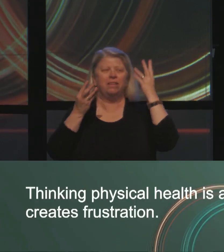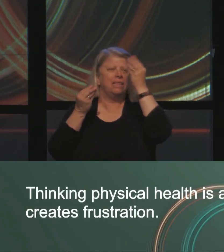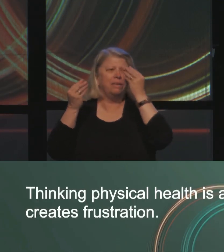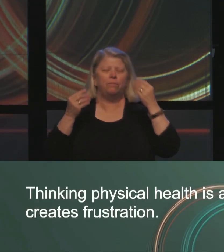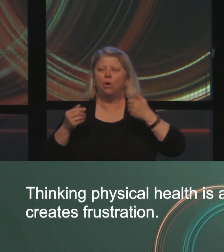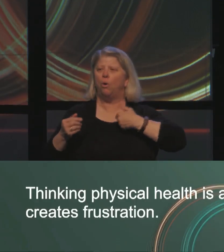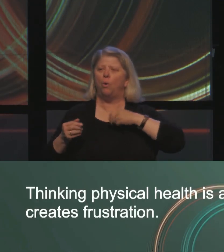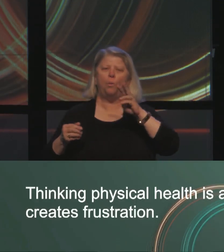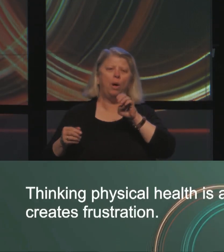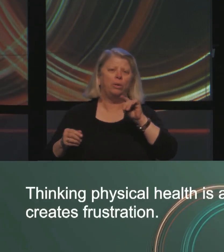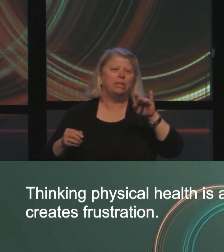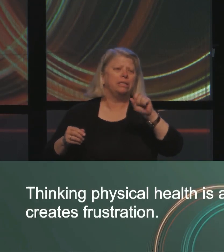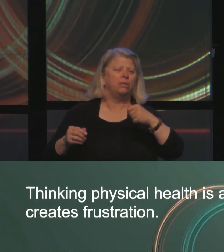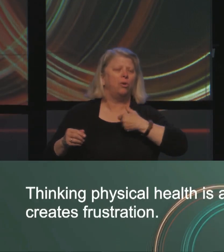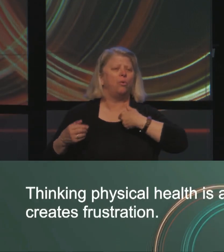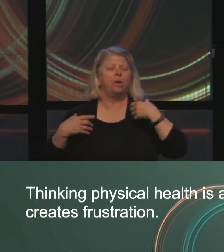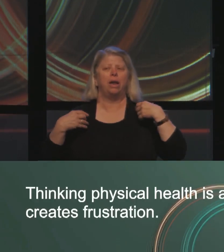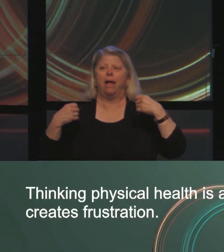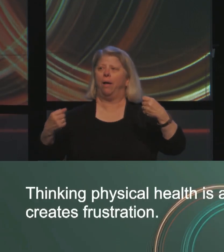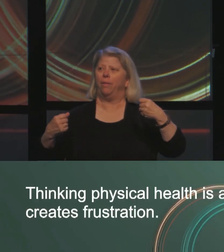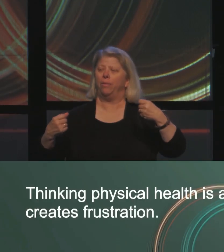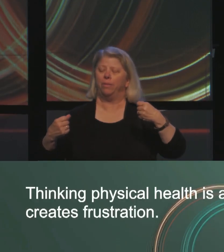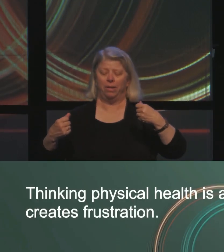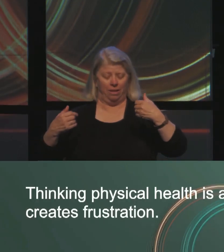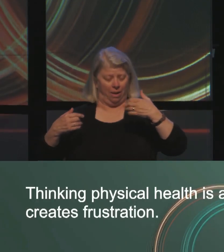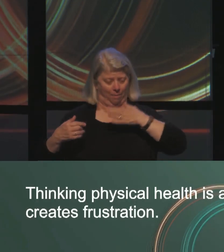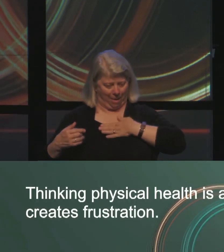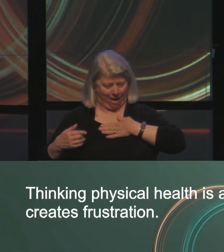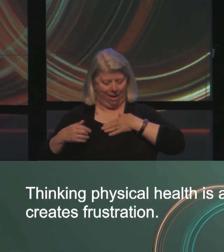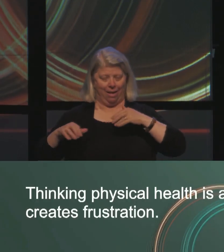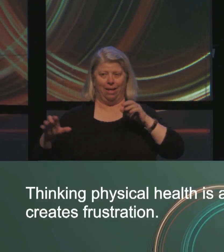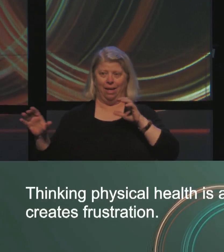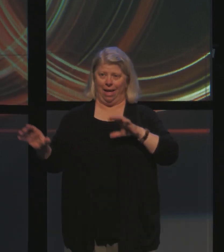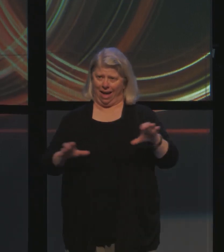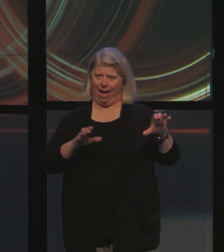own wellness, my own health, that it's an individual act. And